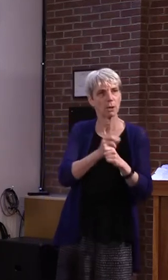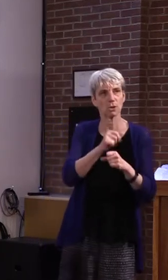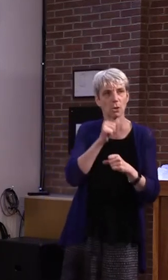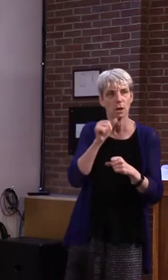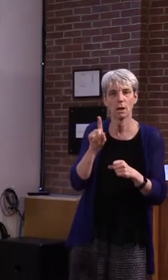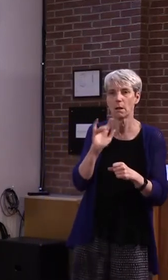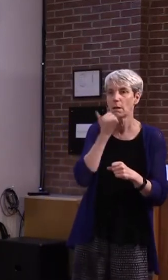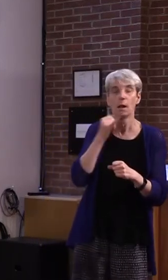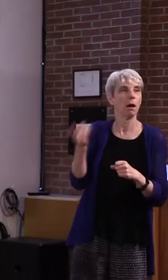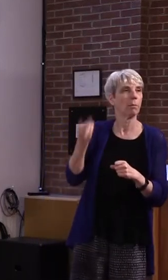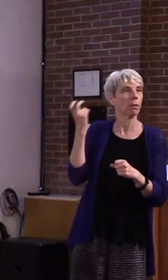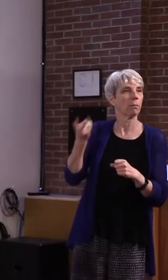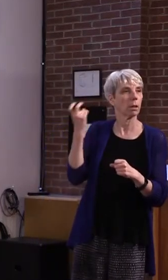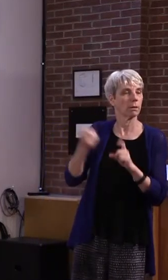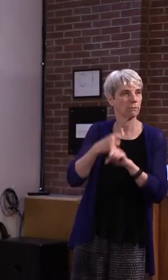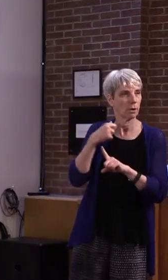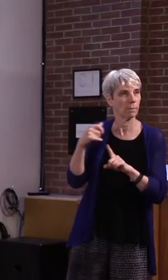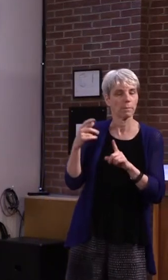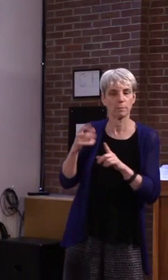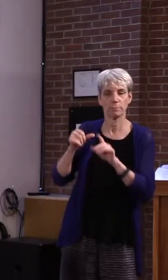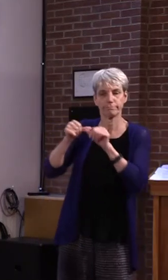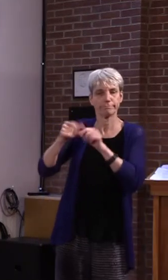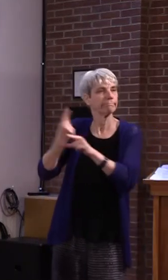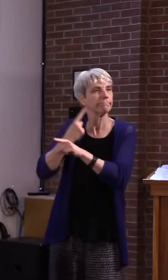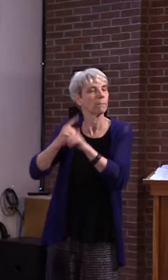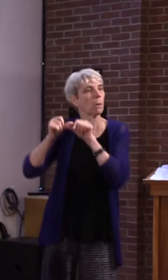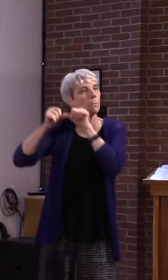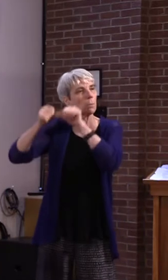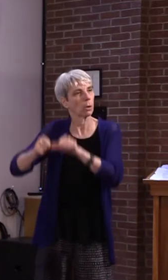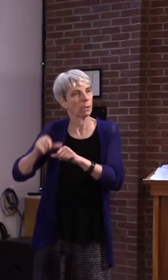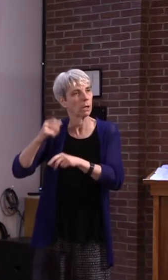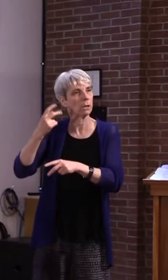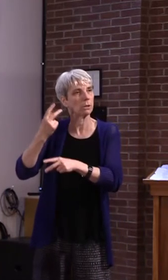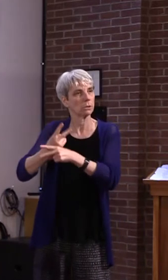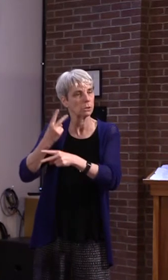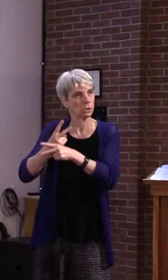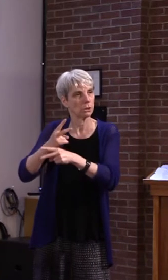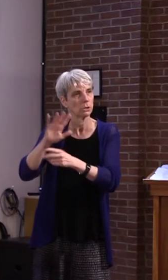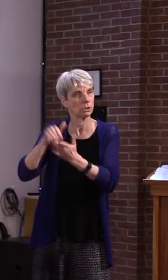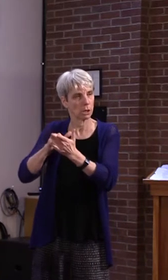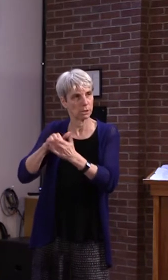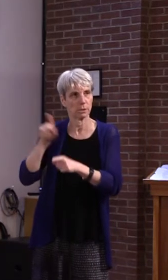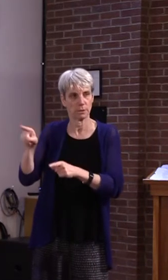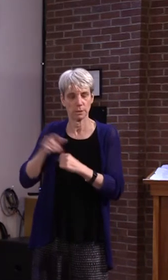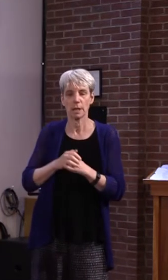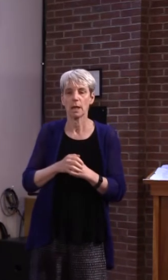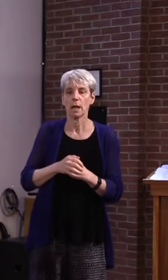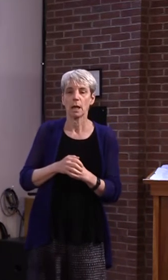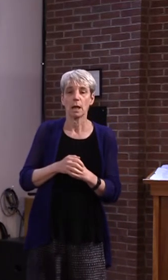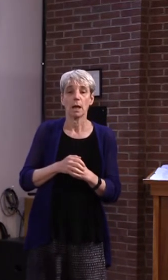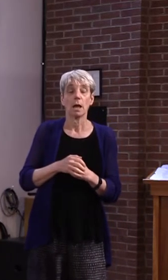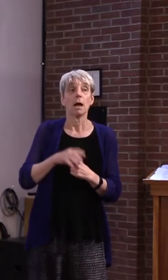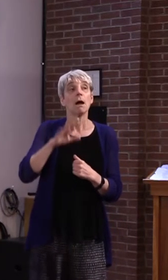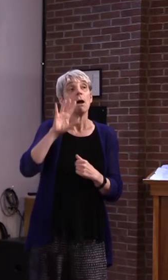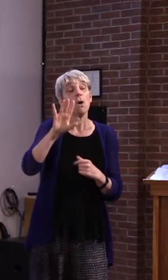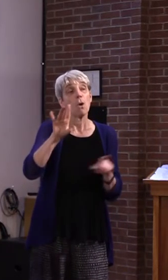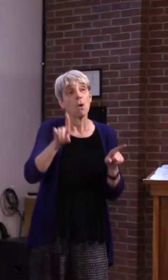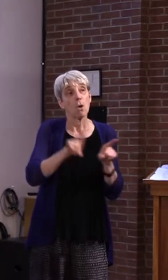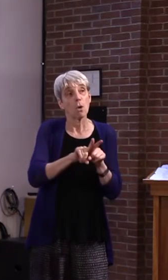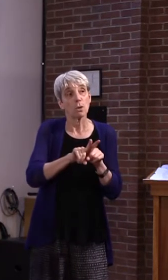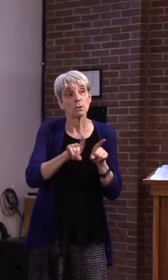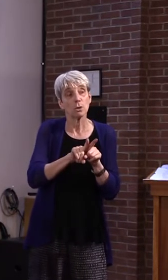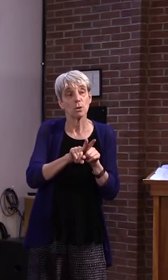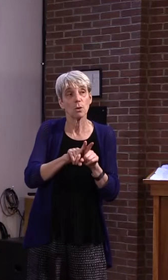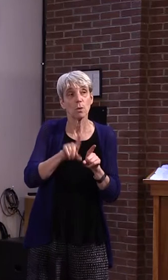also look on the other side as well and see if there are ways that we can help with